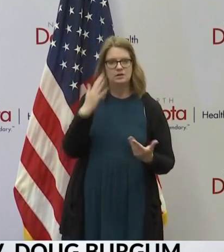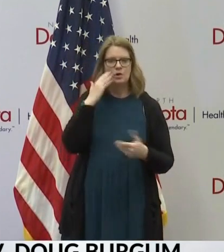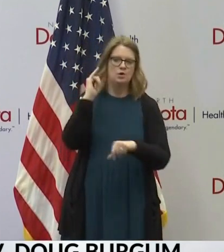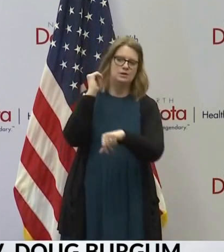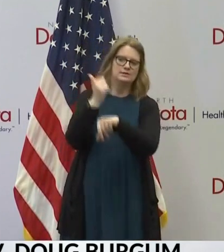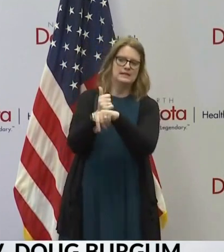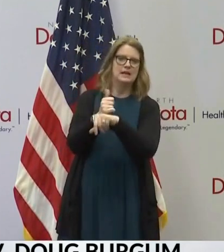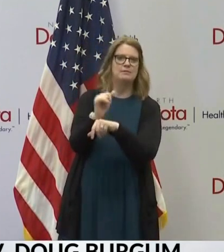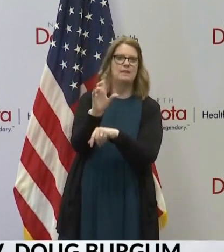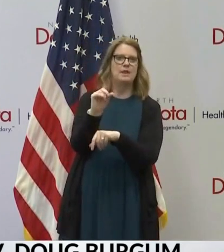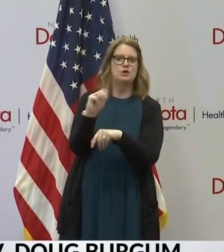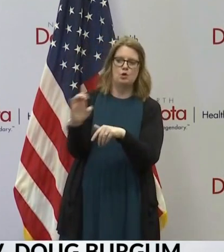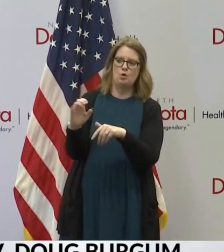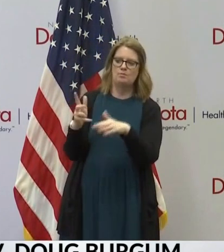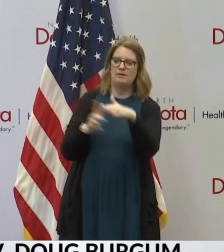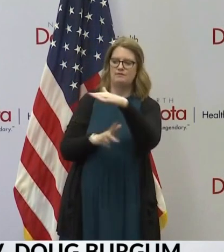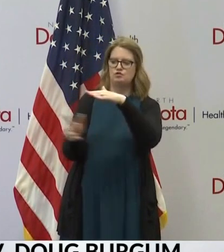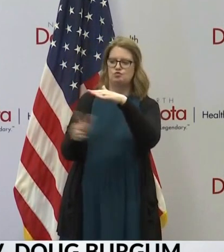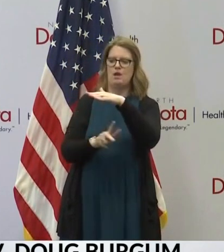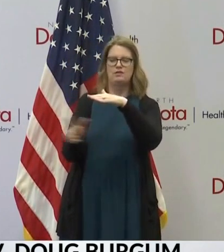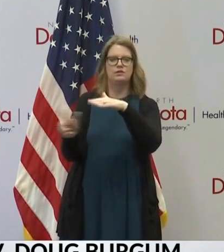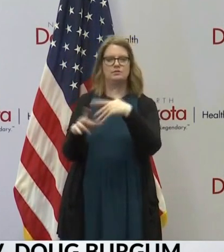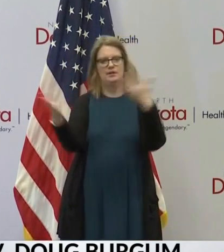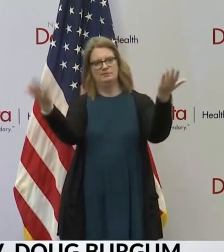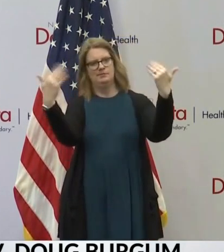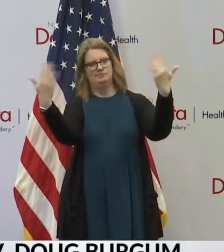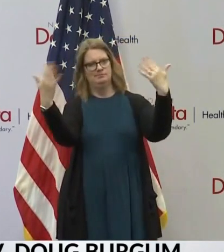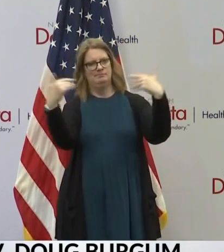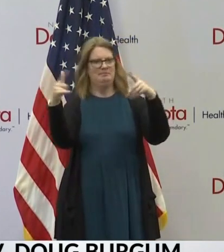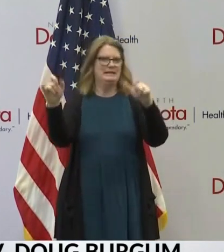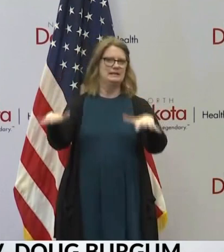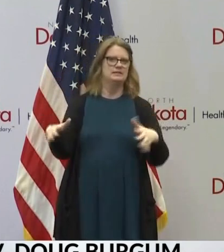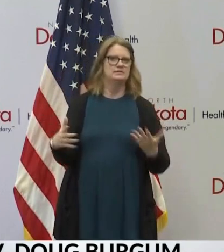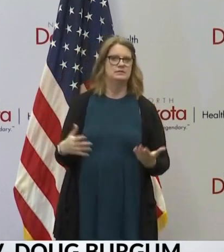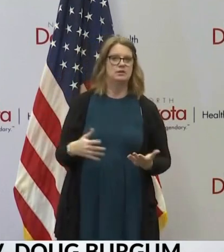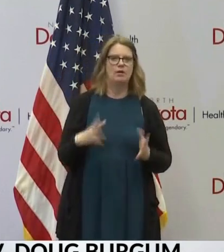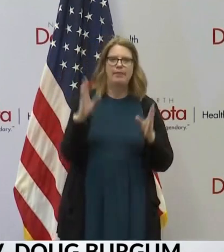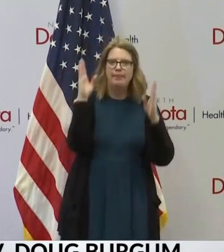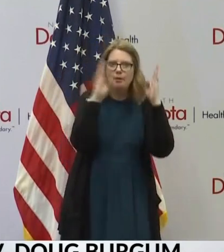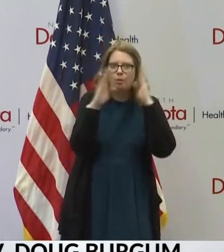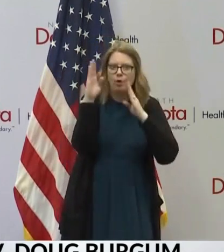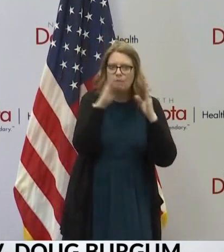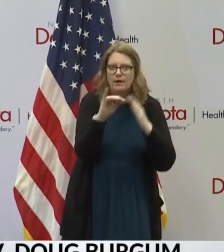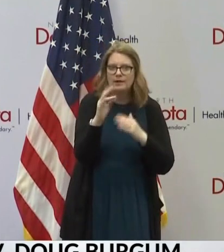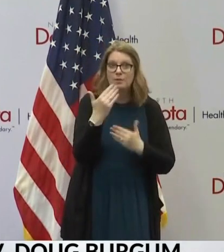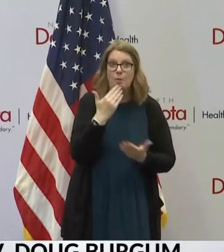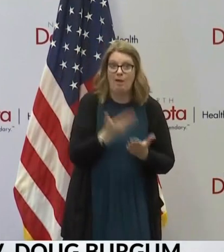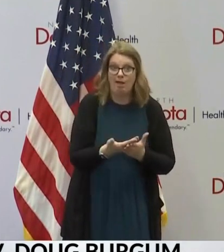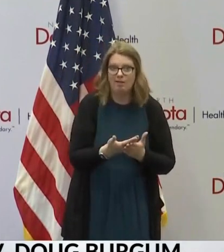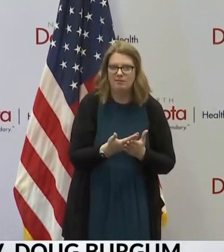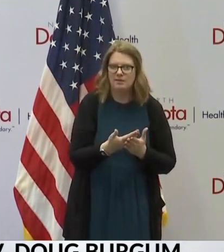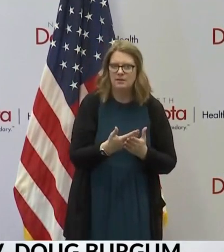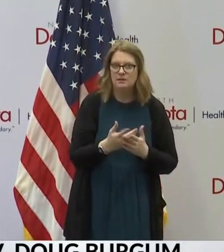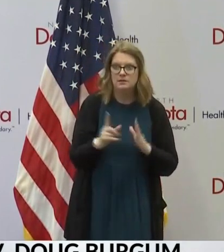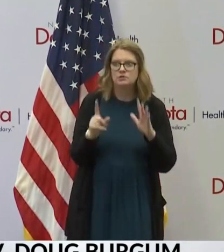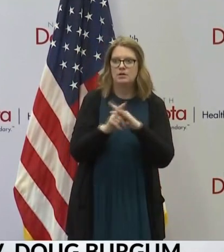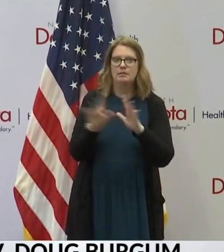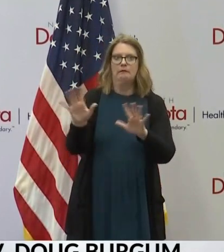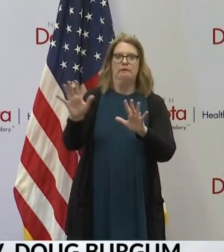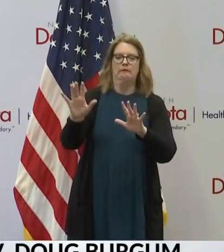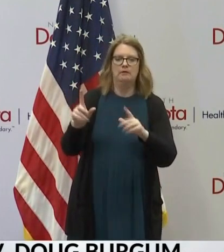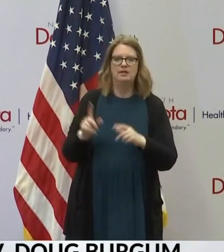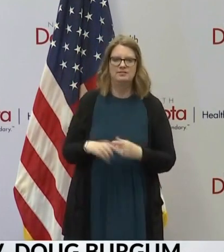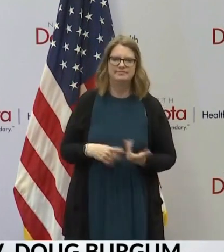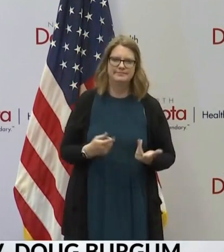drive-through. And that's like, hey, we're here, come and get tested. This is when you get the worried well show up, and it's